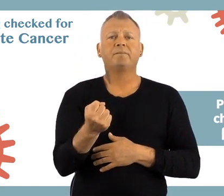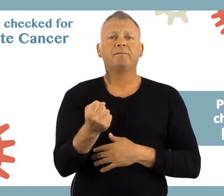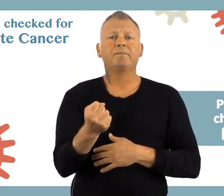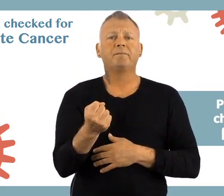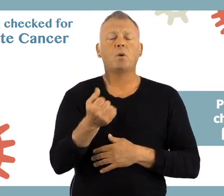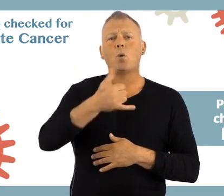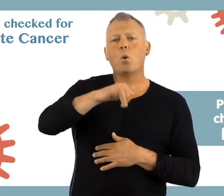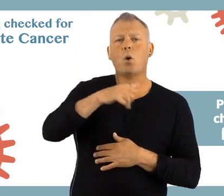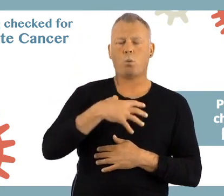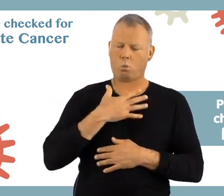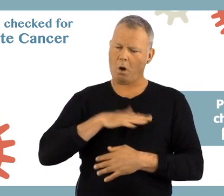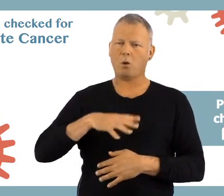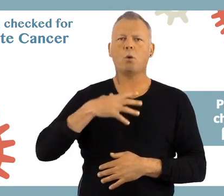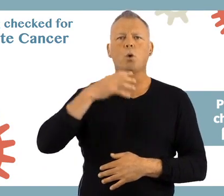Are you 50 to 70 years old?